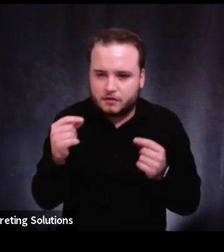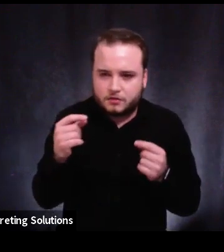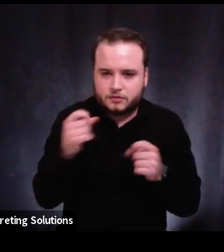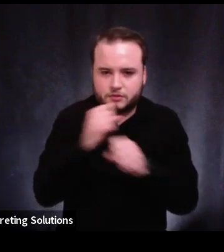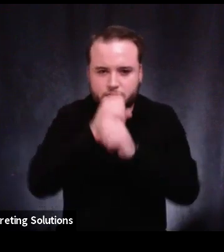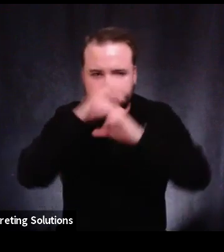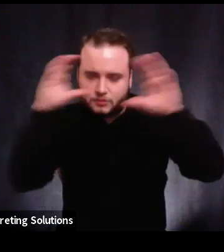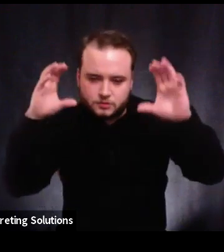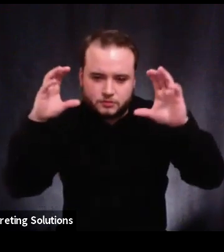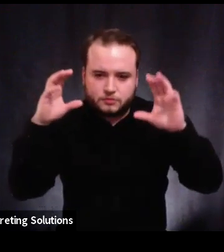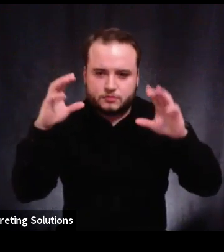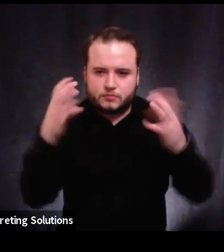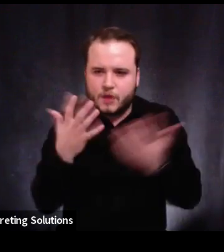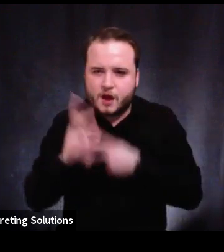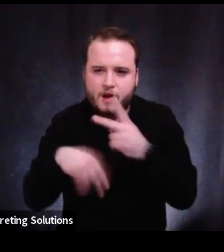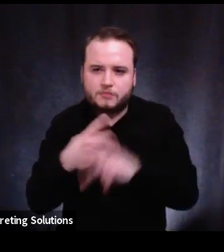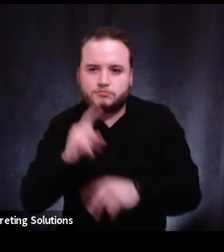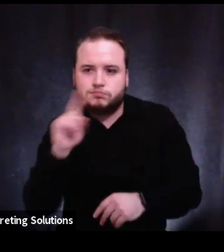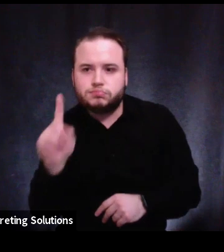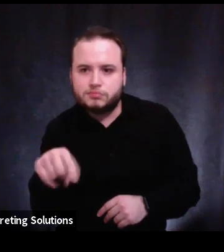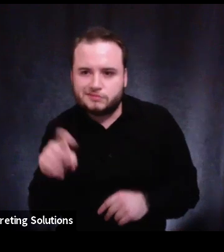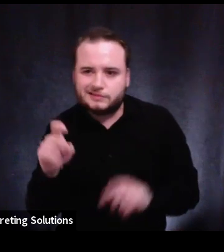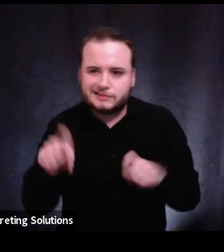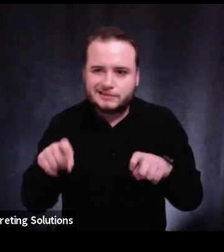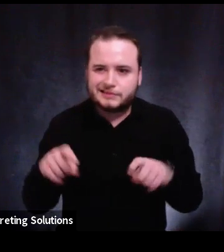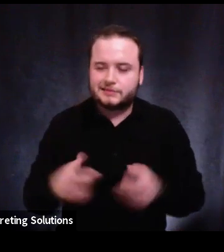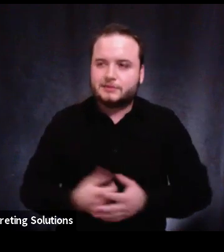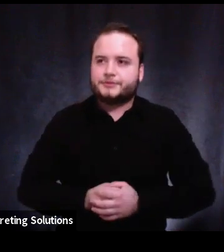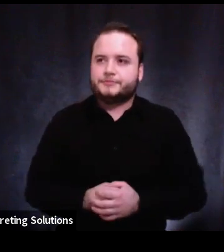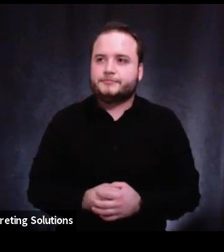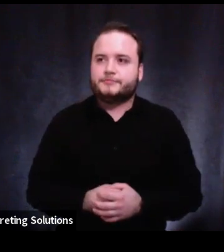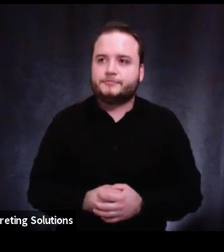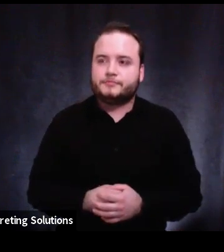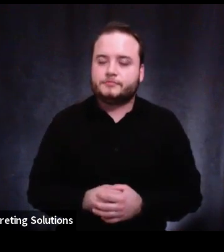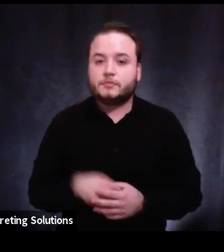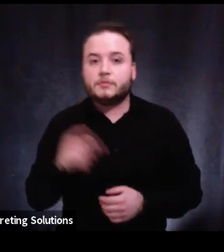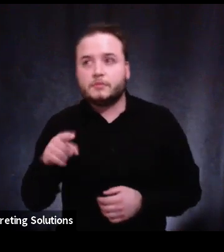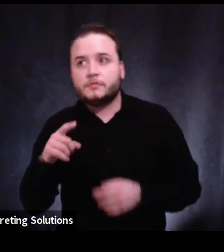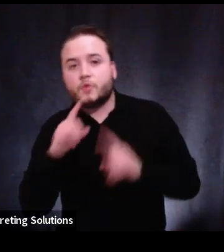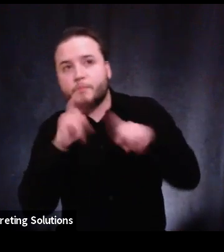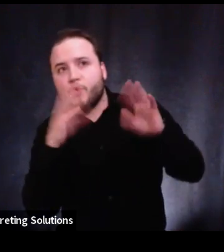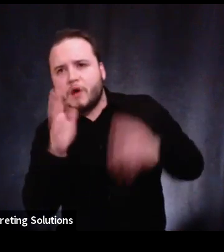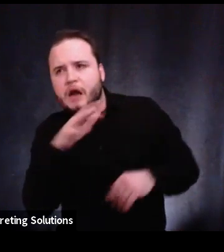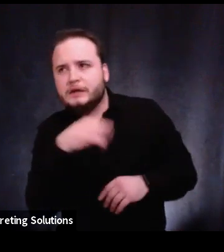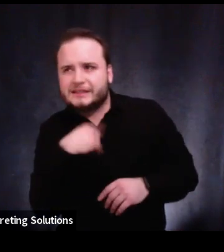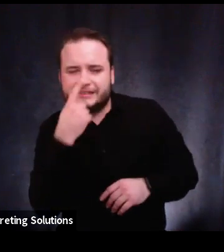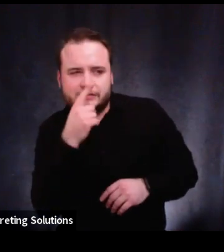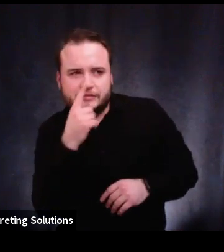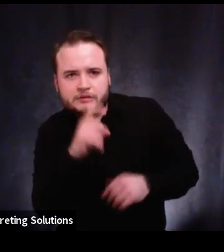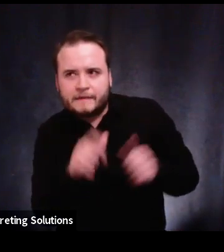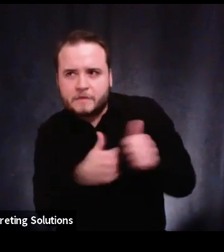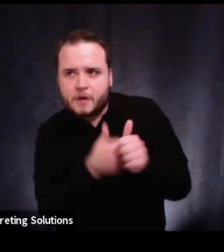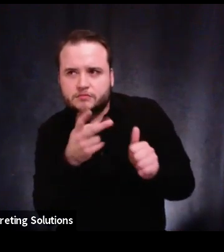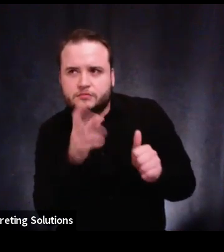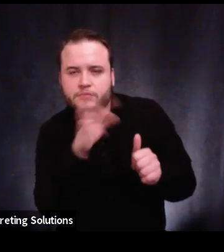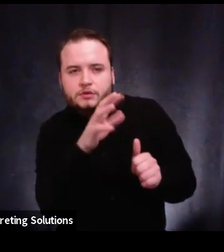Quick follow-up on that, long term, what does that mean in terms of that scenario 3 for time length?